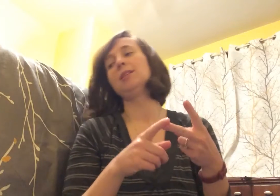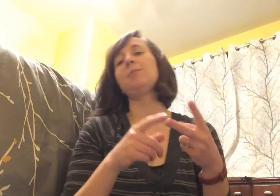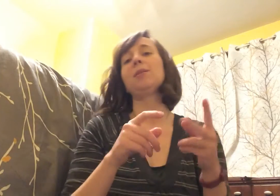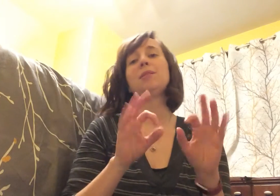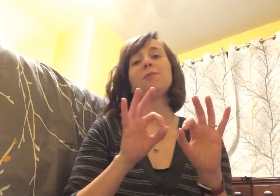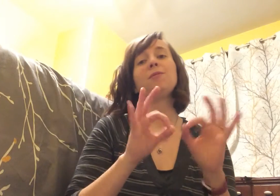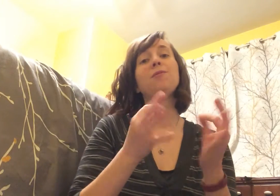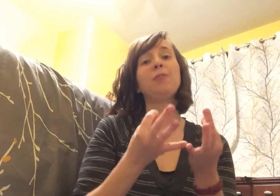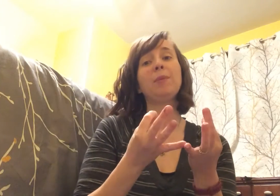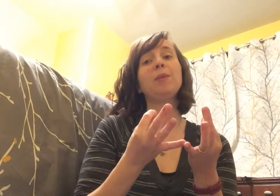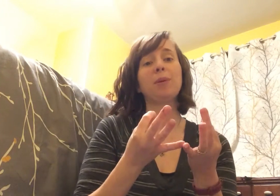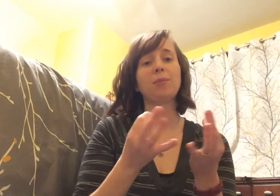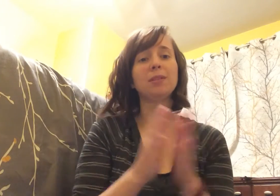about different family members.